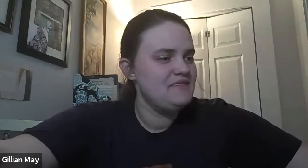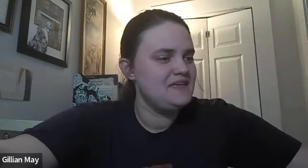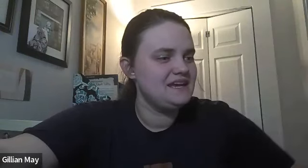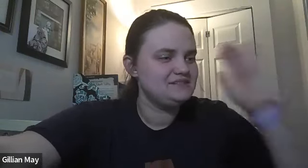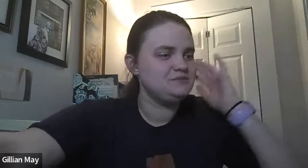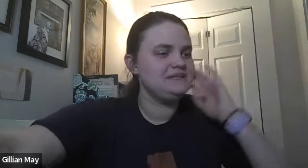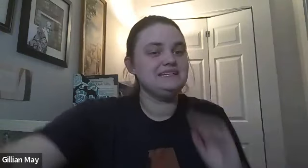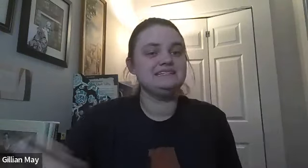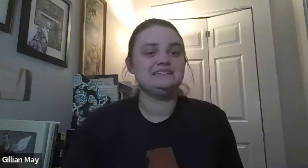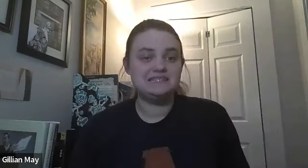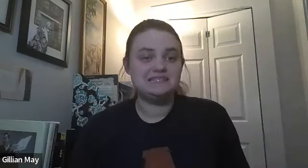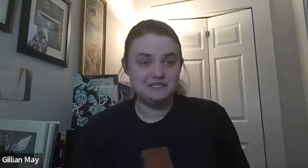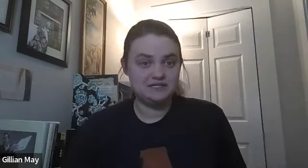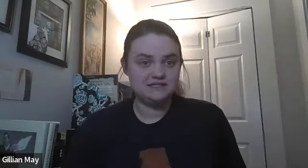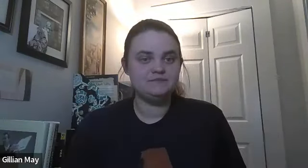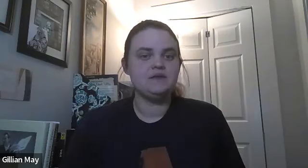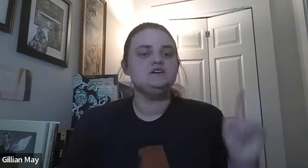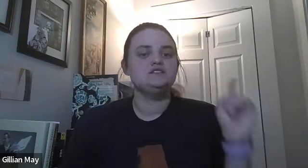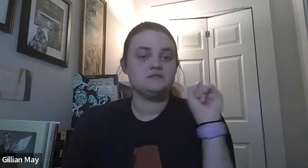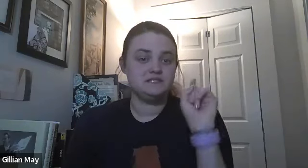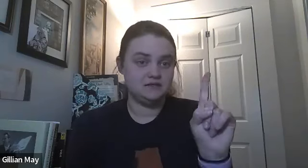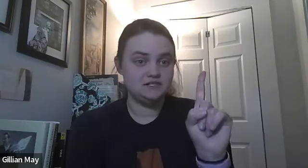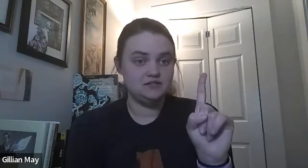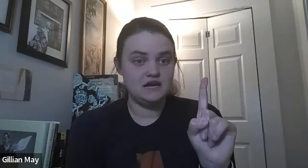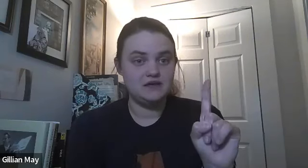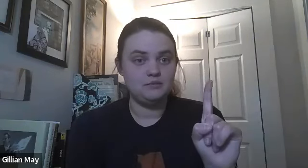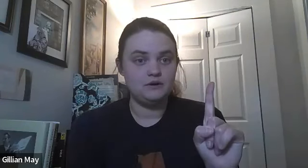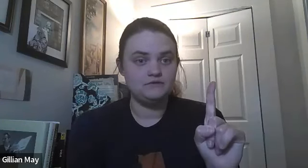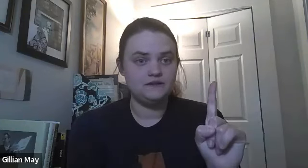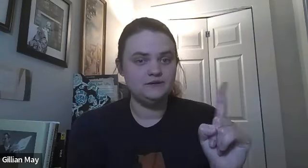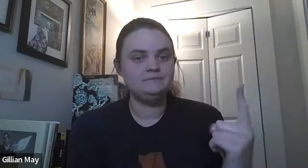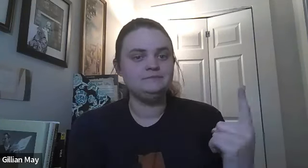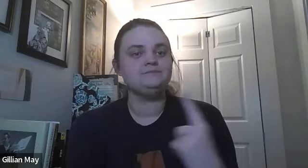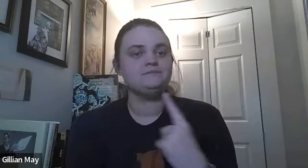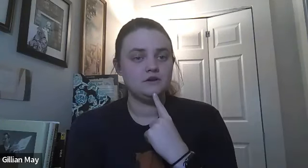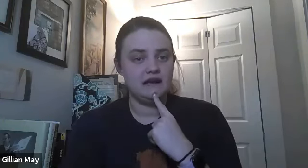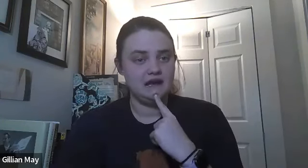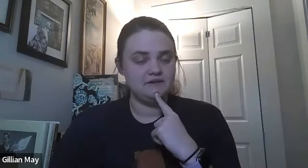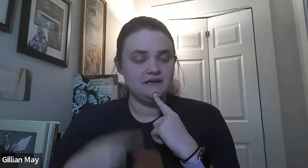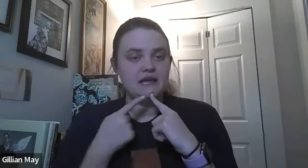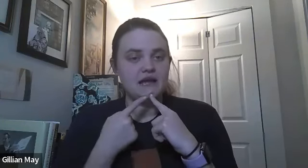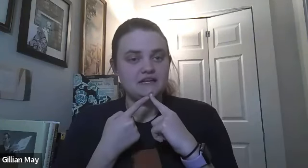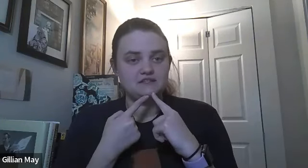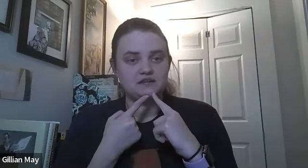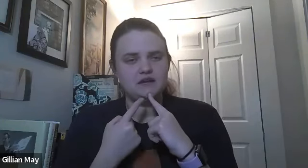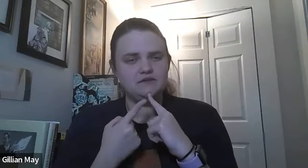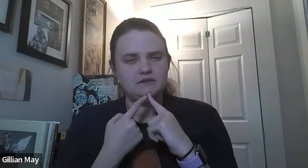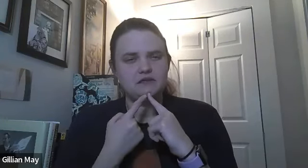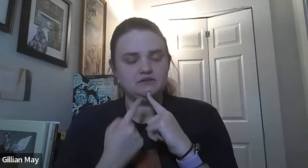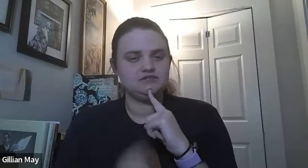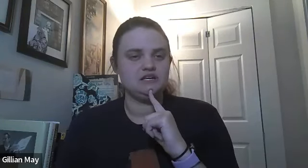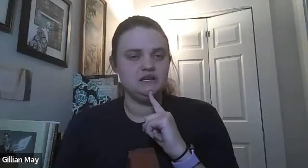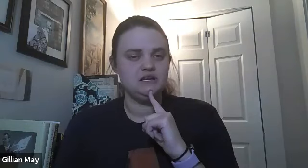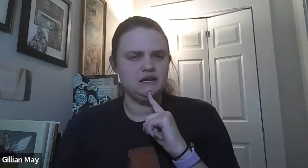The next one is serious. So for serious, you're going to have that pointer finger. You're going to have it at the kind of at your chin. And